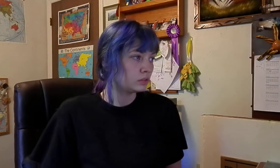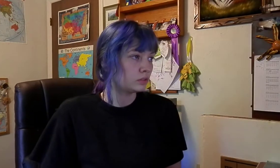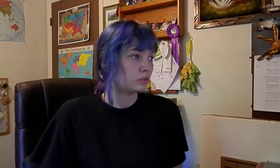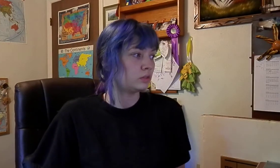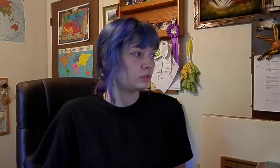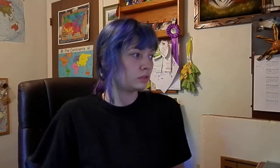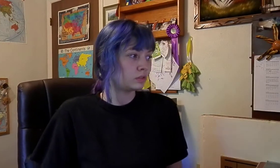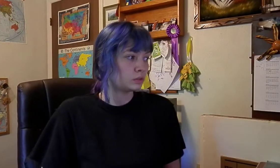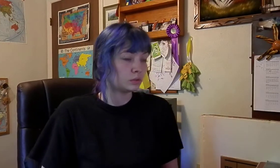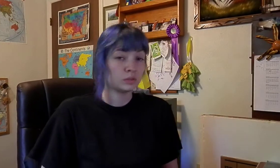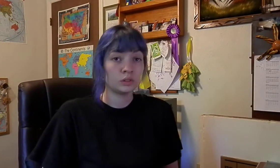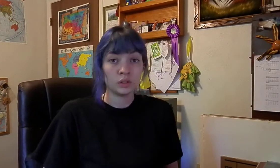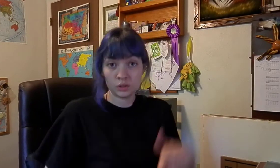finished.